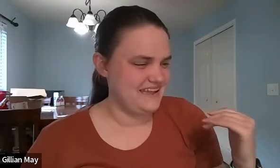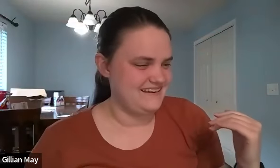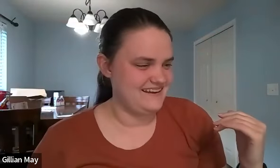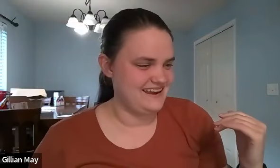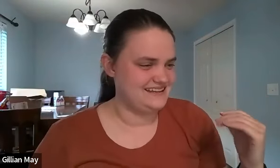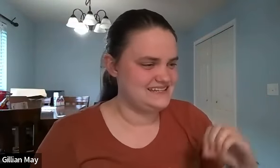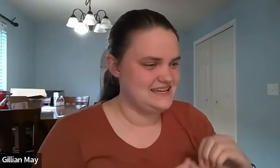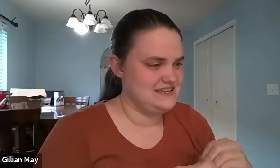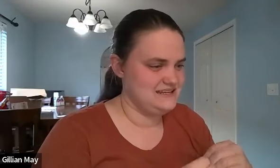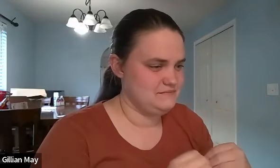All right.